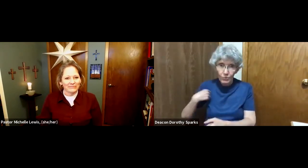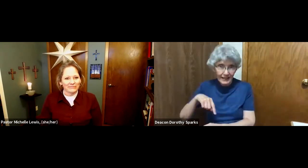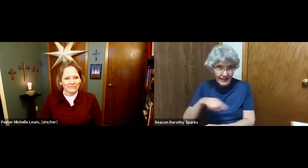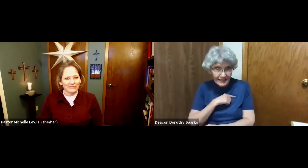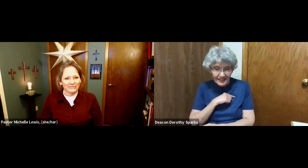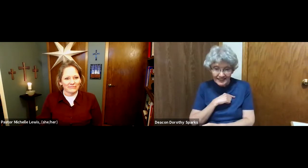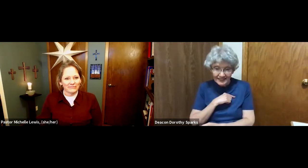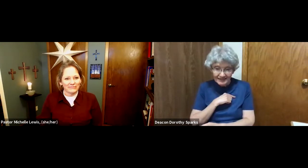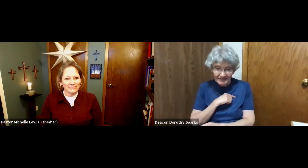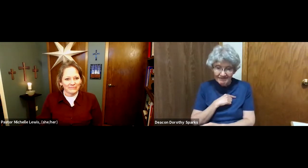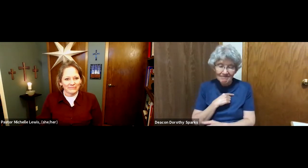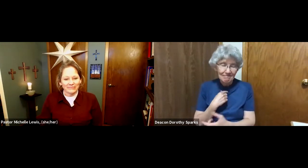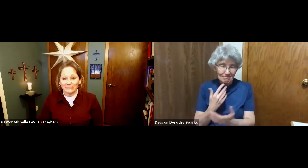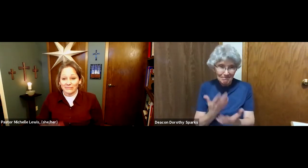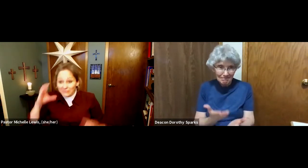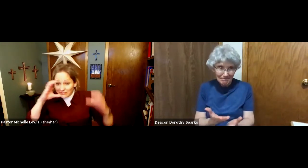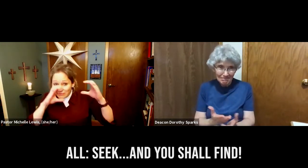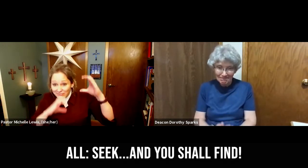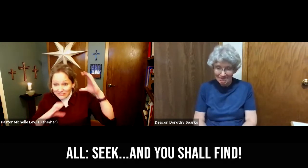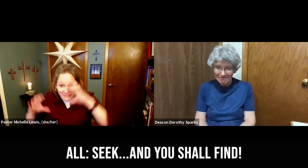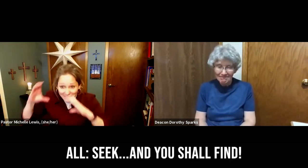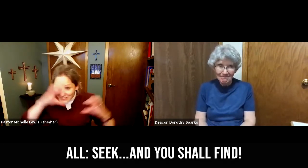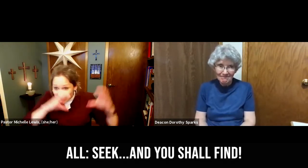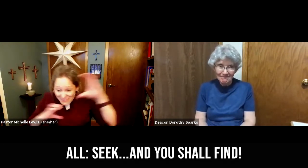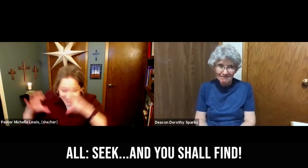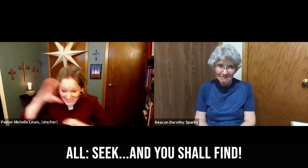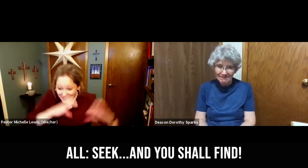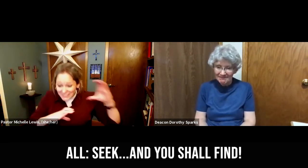Jesus promises that when we